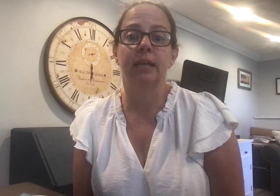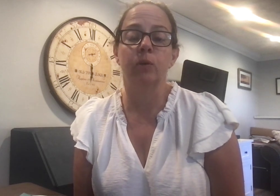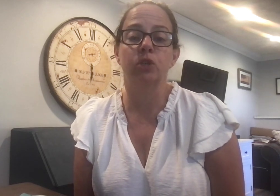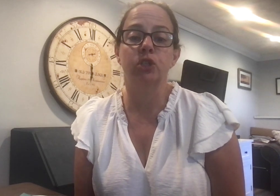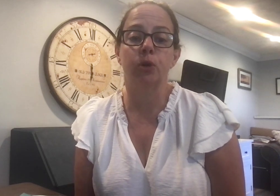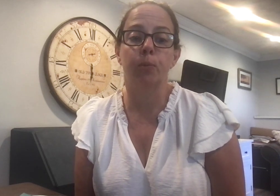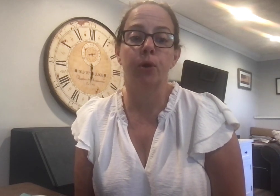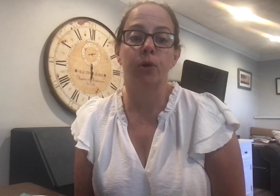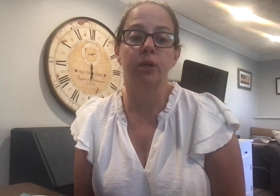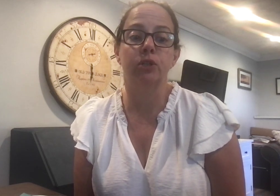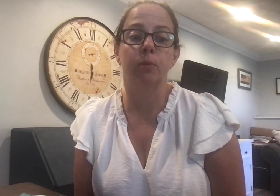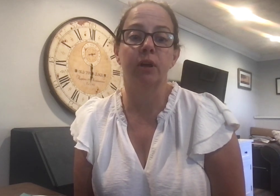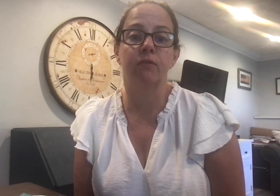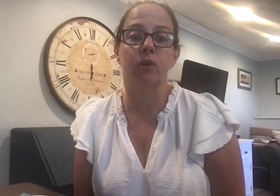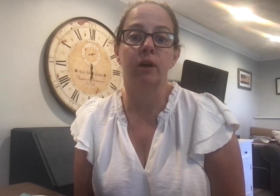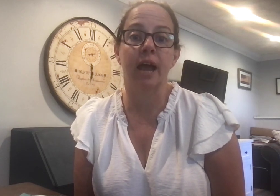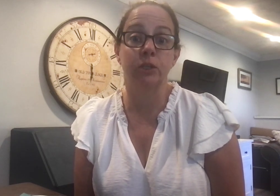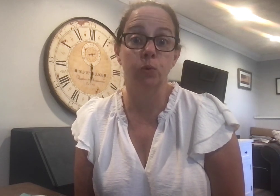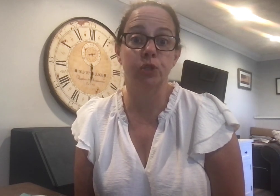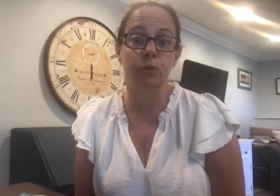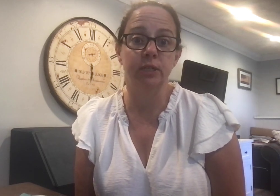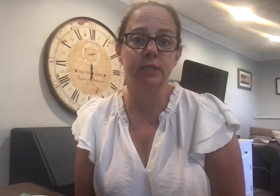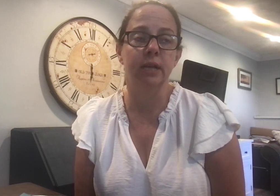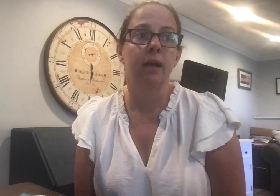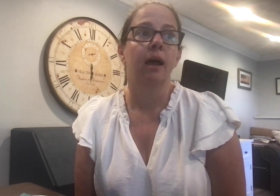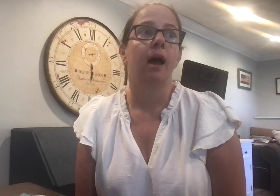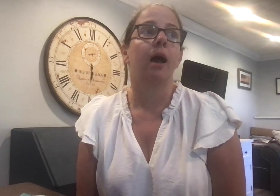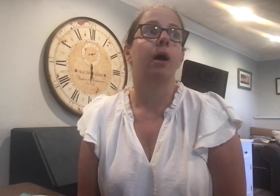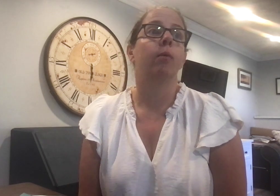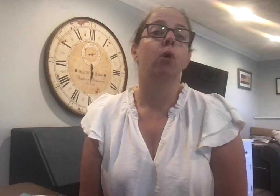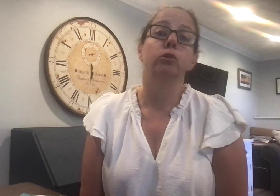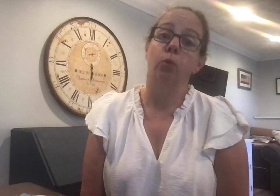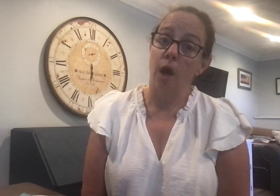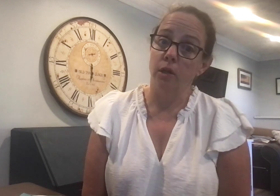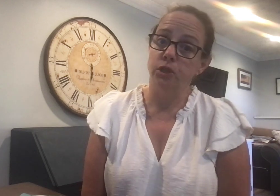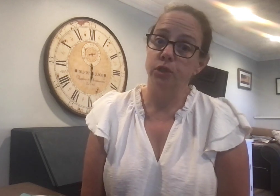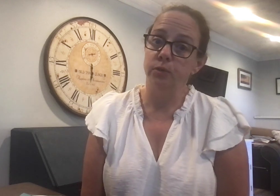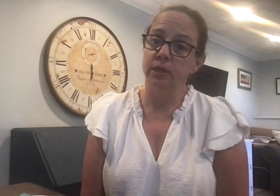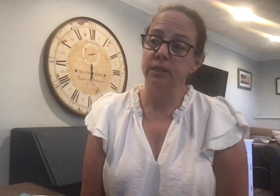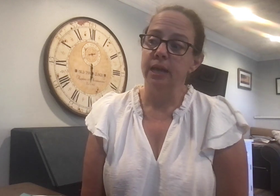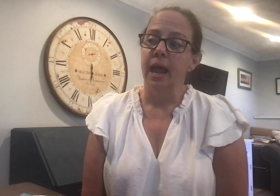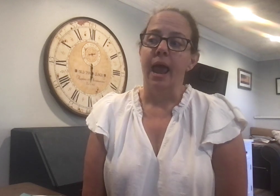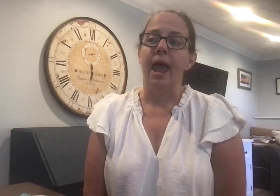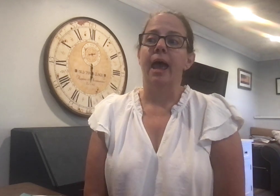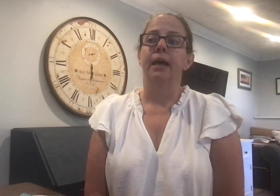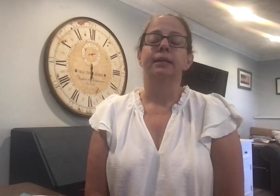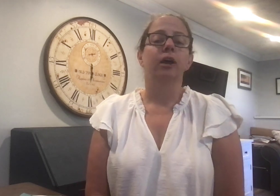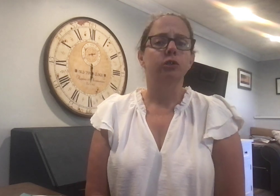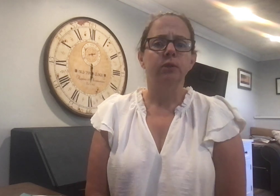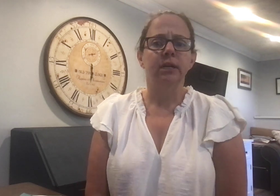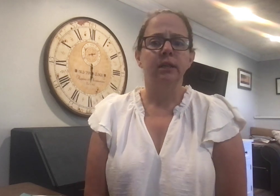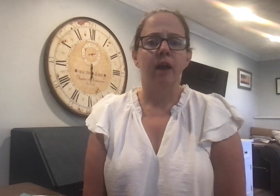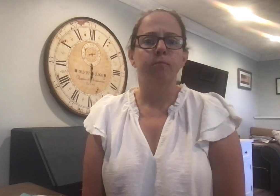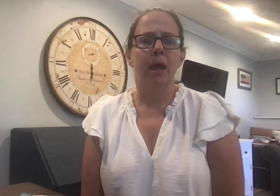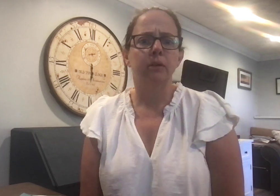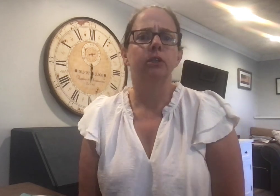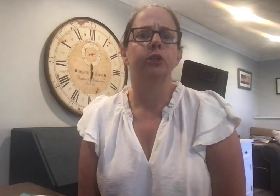language interpreter, interpreting for high school students, also college students, and I also did a lot of medical